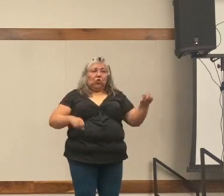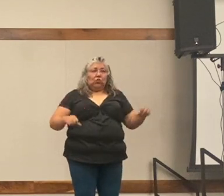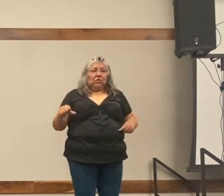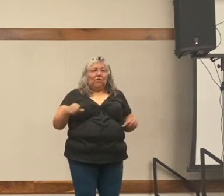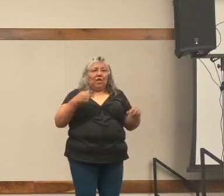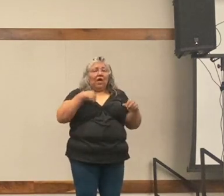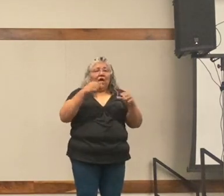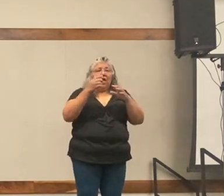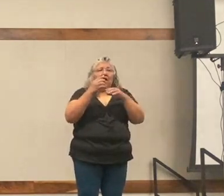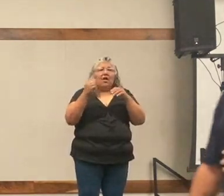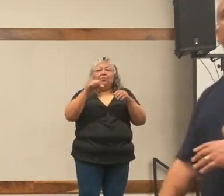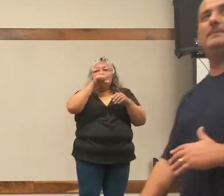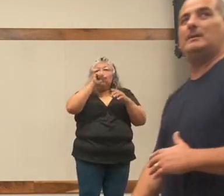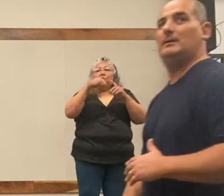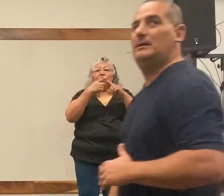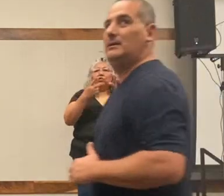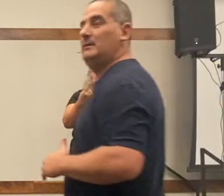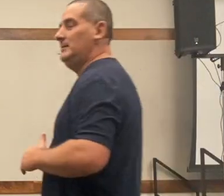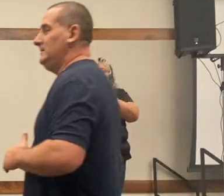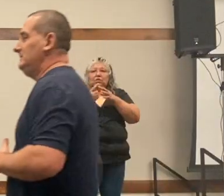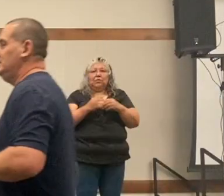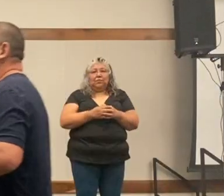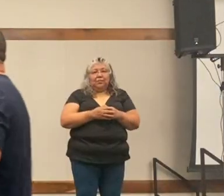it when he shows up.